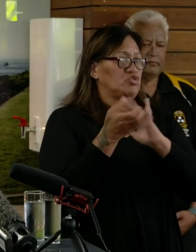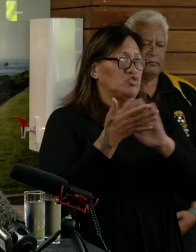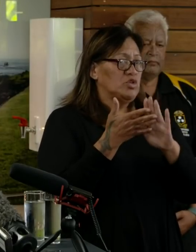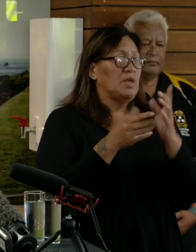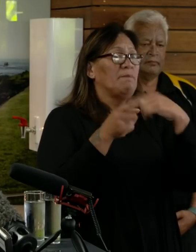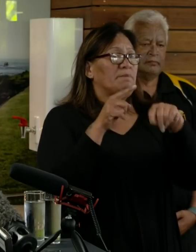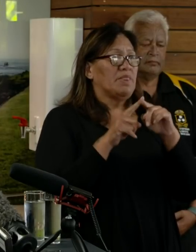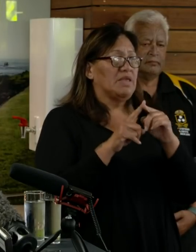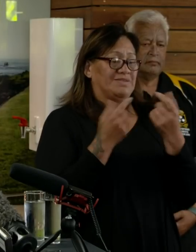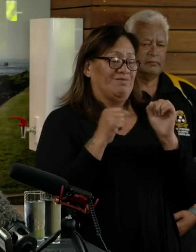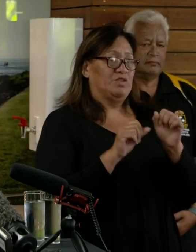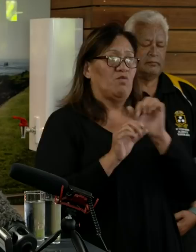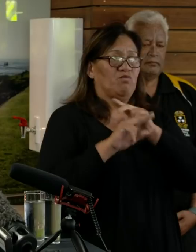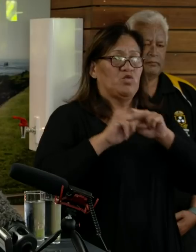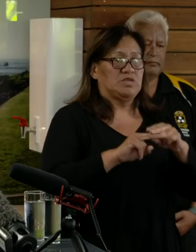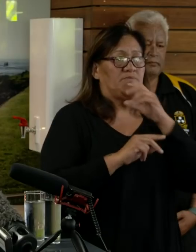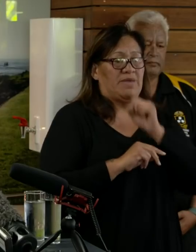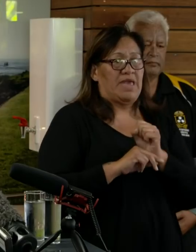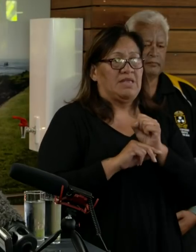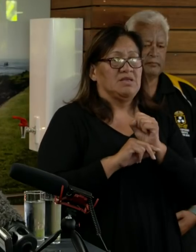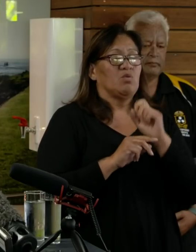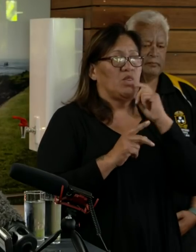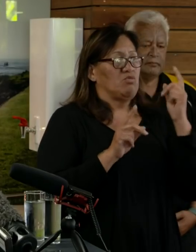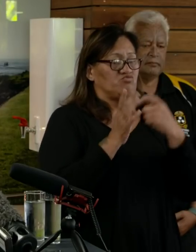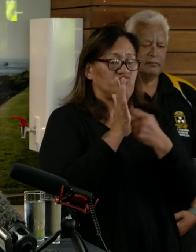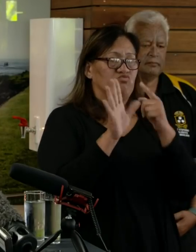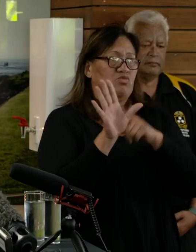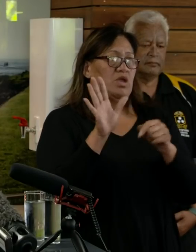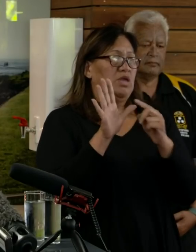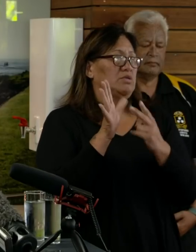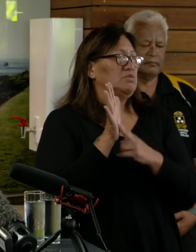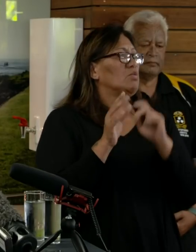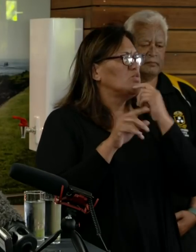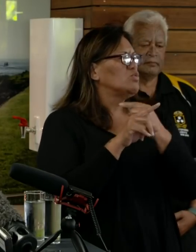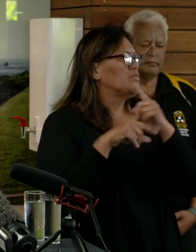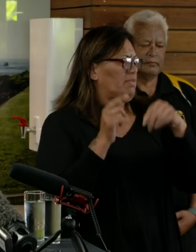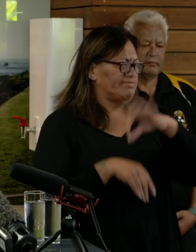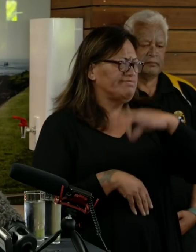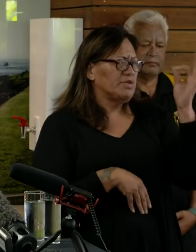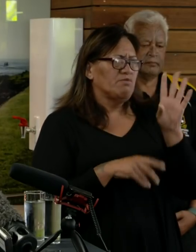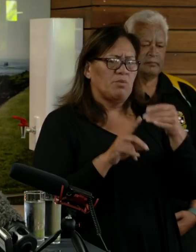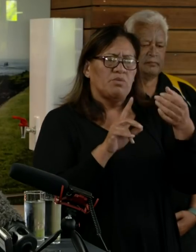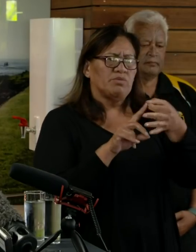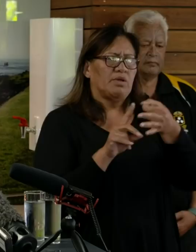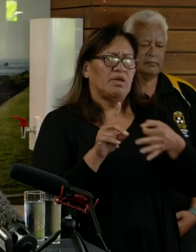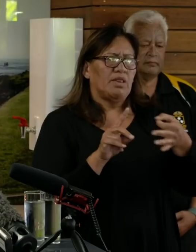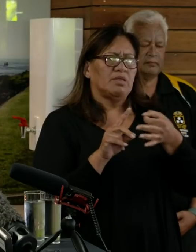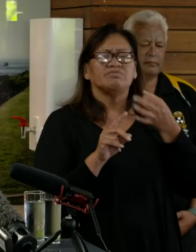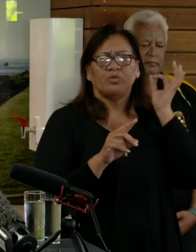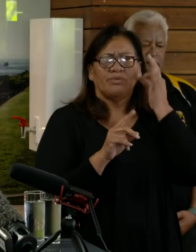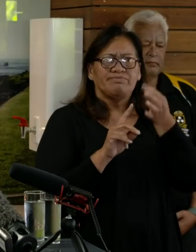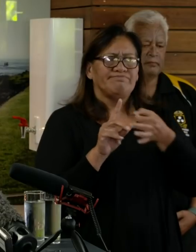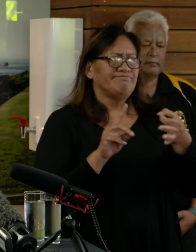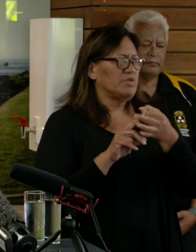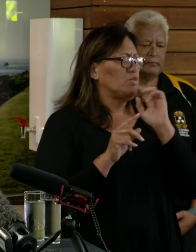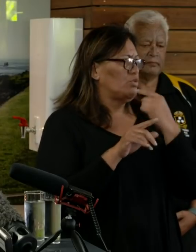McKinstry from New Zealand Defence Forces, who will speak to this morning's operation on the recovery on Whakaari White Island.